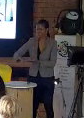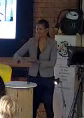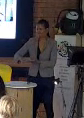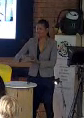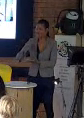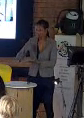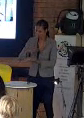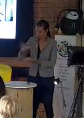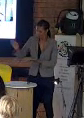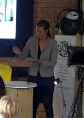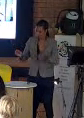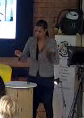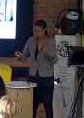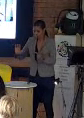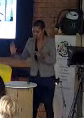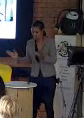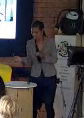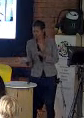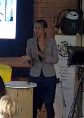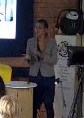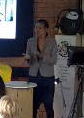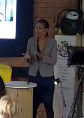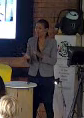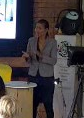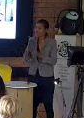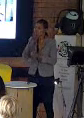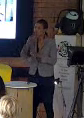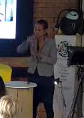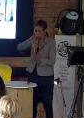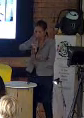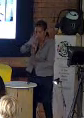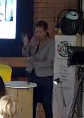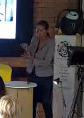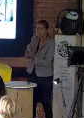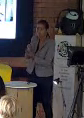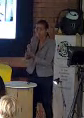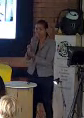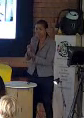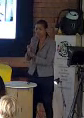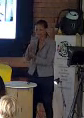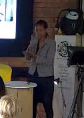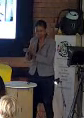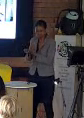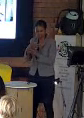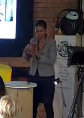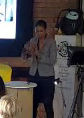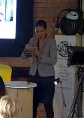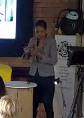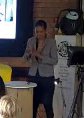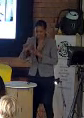give more perspective to it. So this is definitely the next step for this.